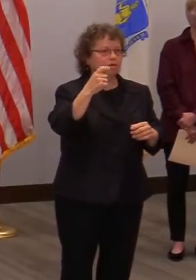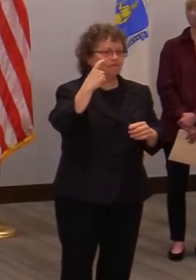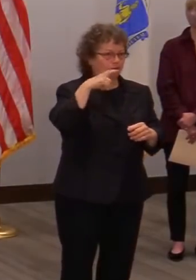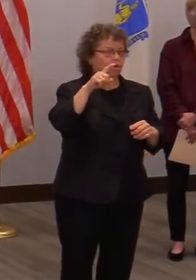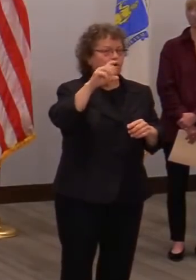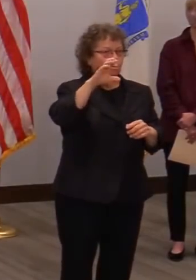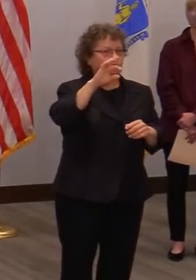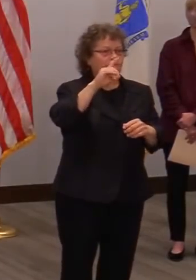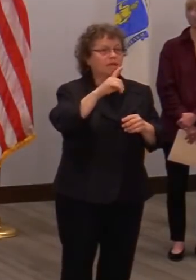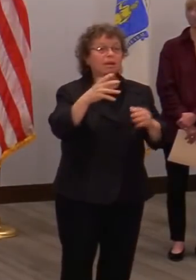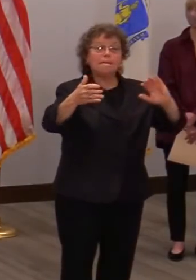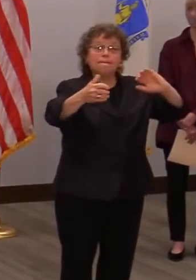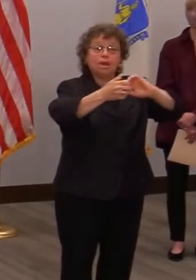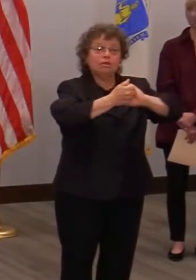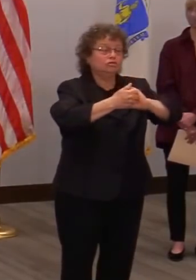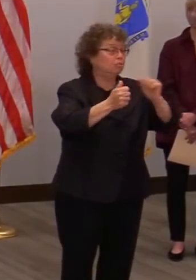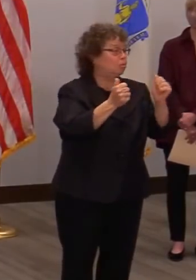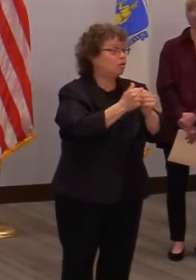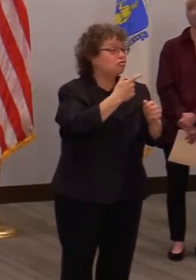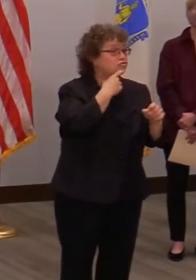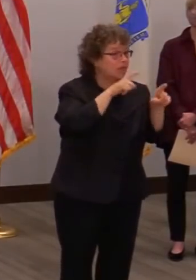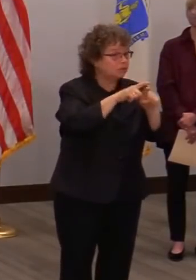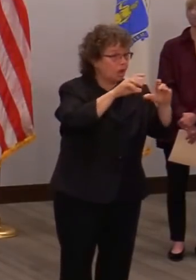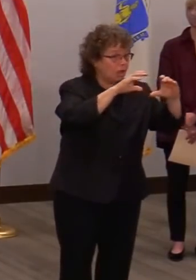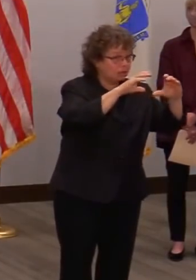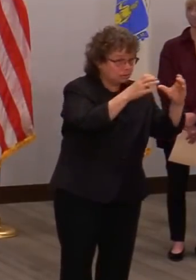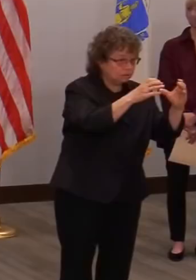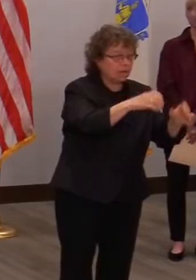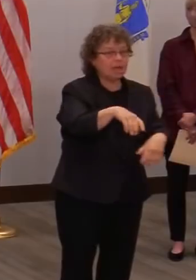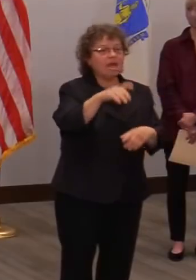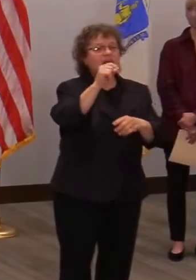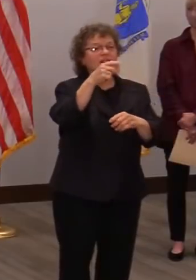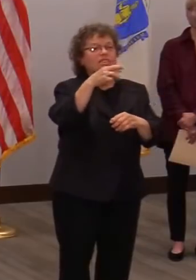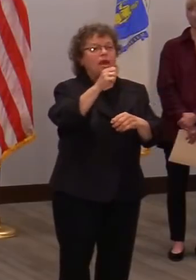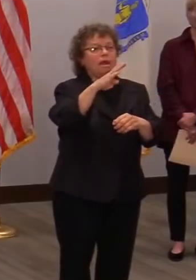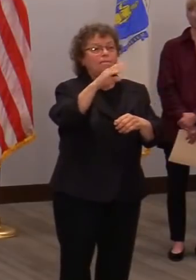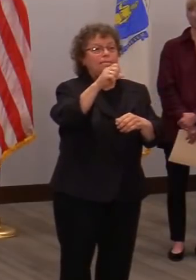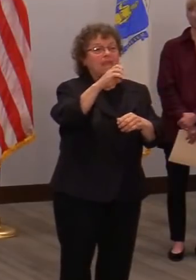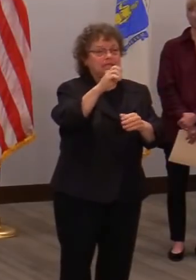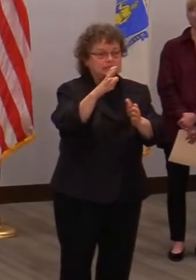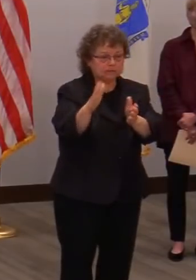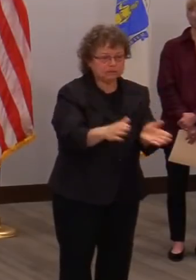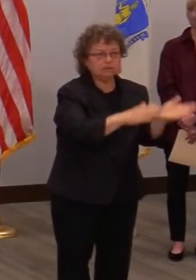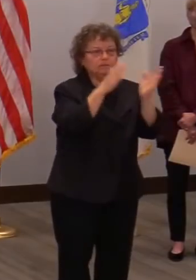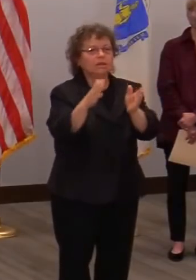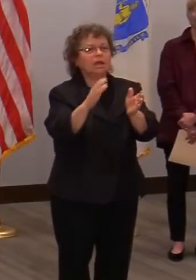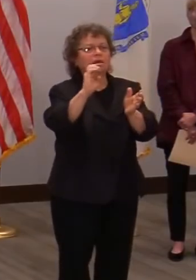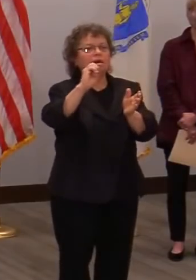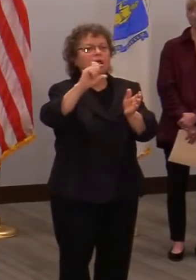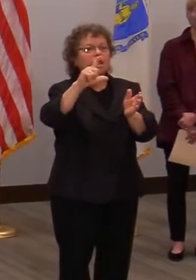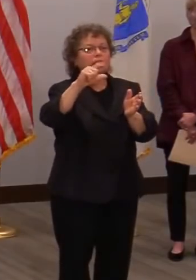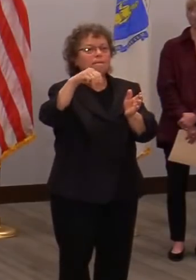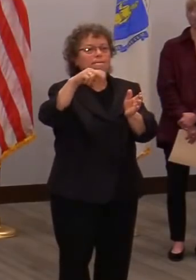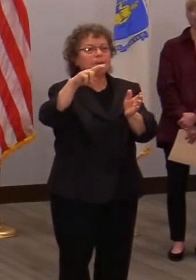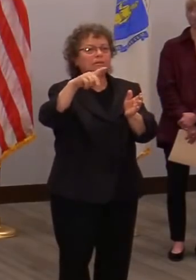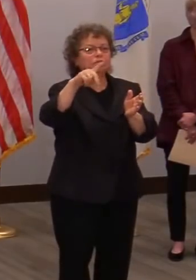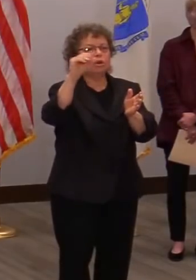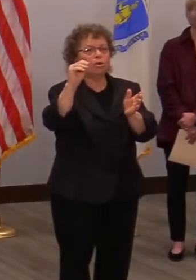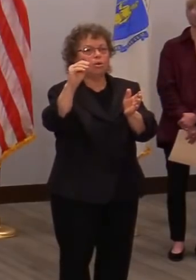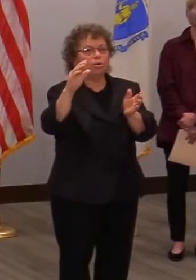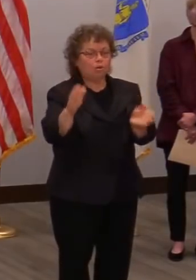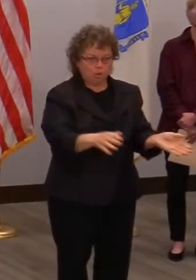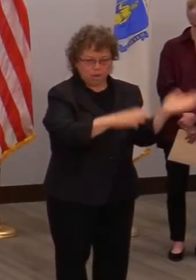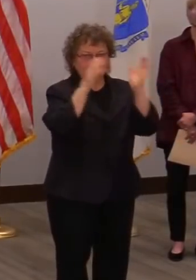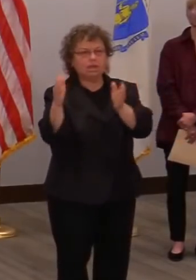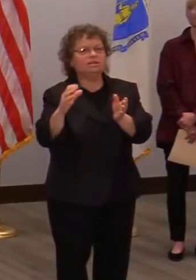will be running in partnership with the Red Sox, the Base, El Mundo, and CIC Health. And it, of